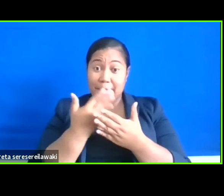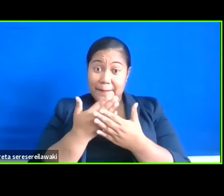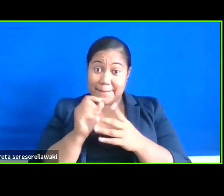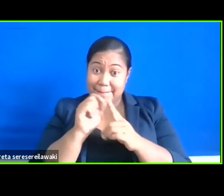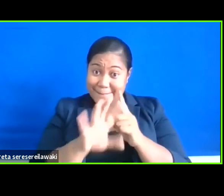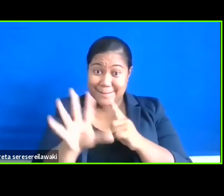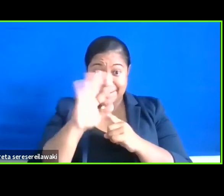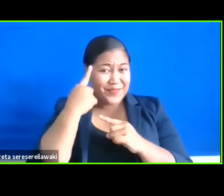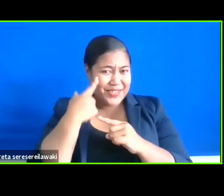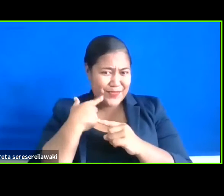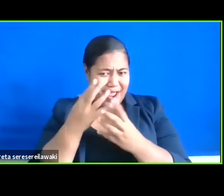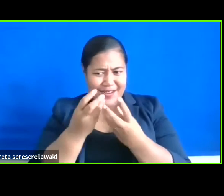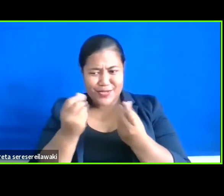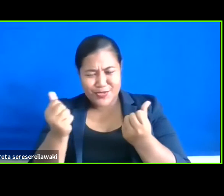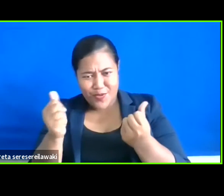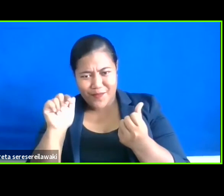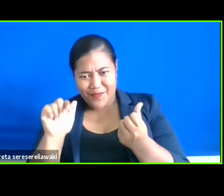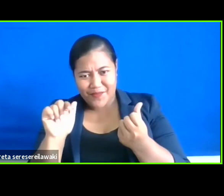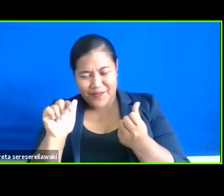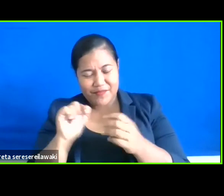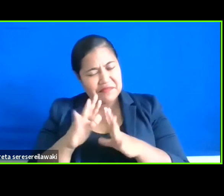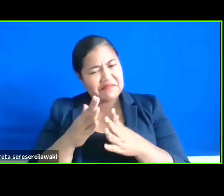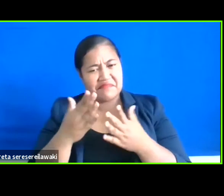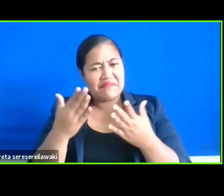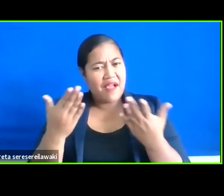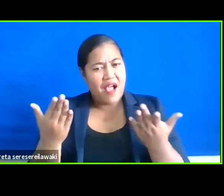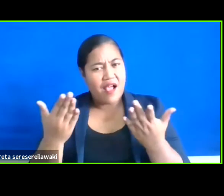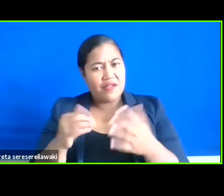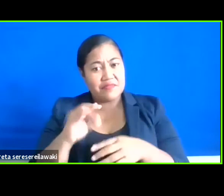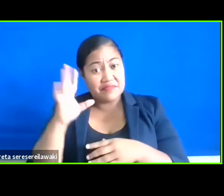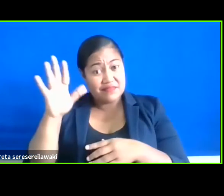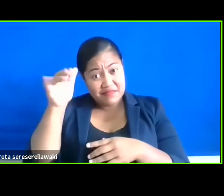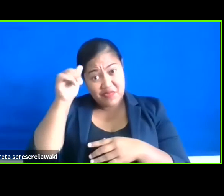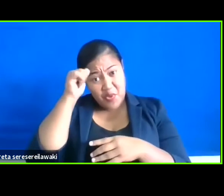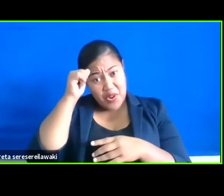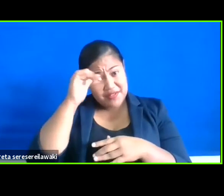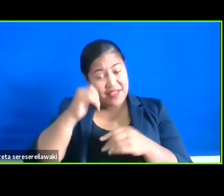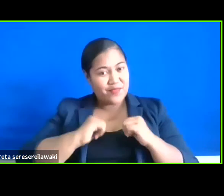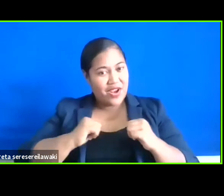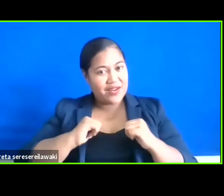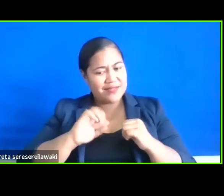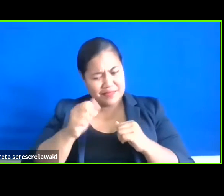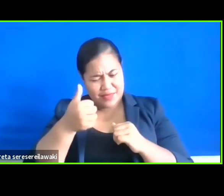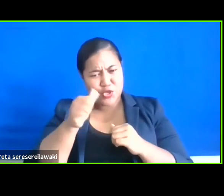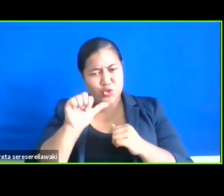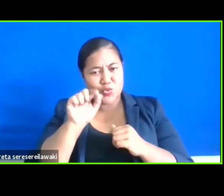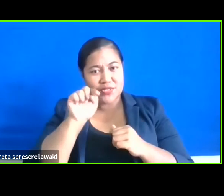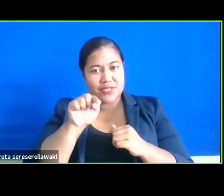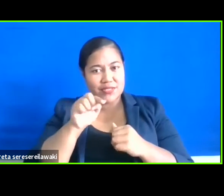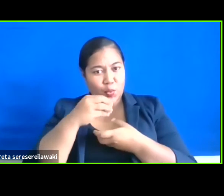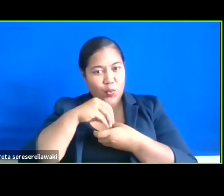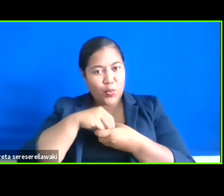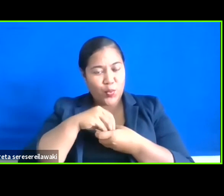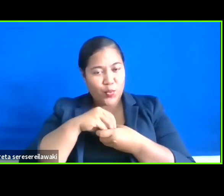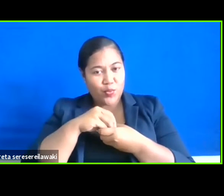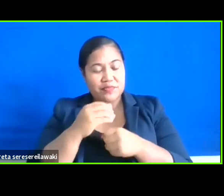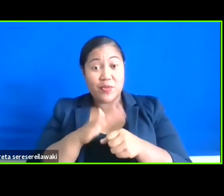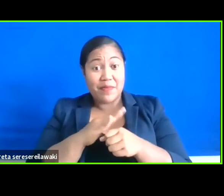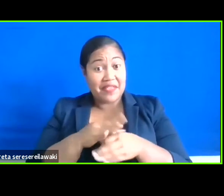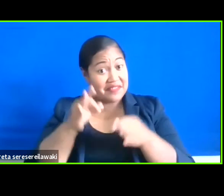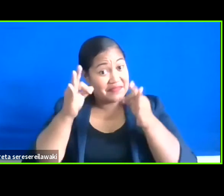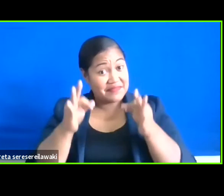and how the knowledge and the practices are being used to inform decision